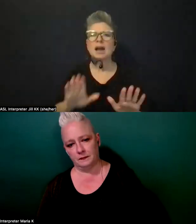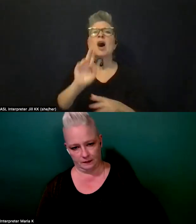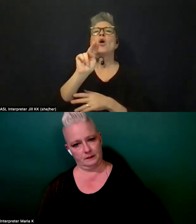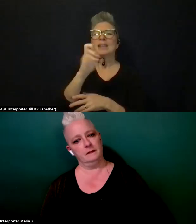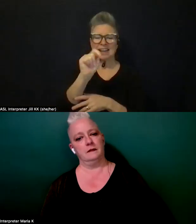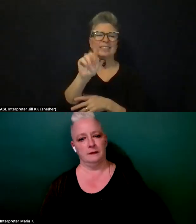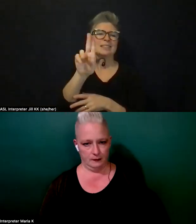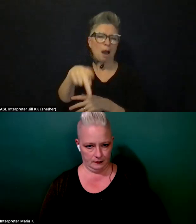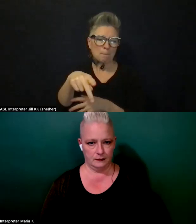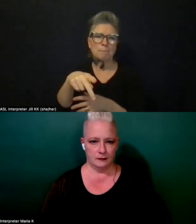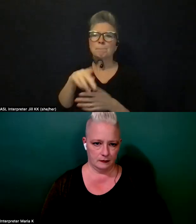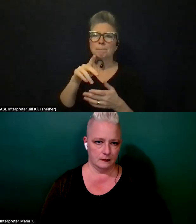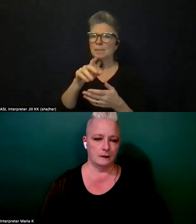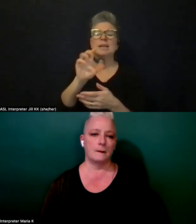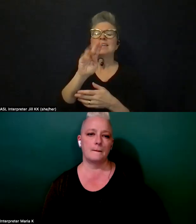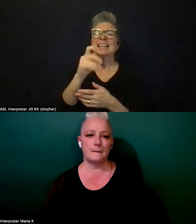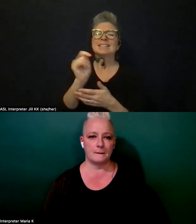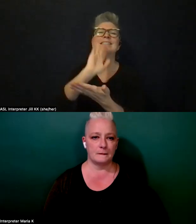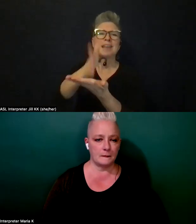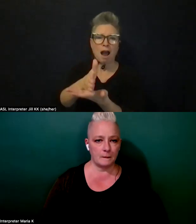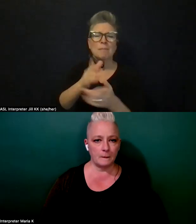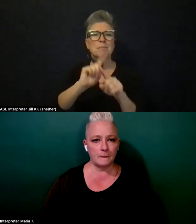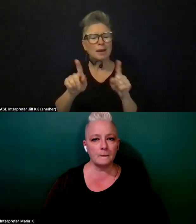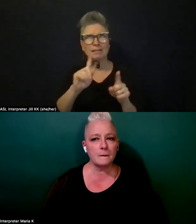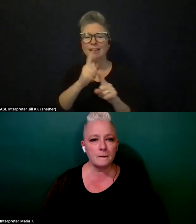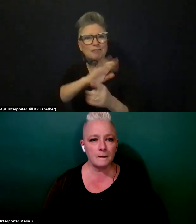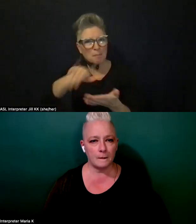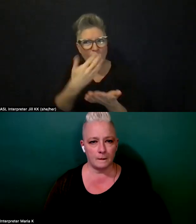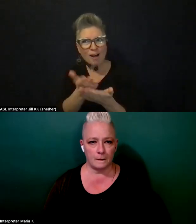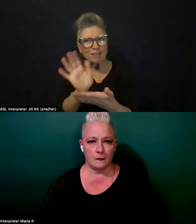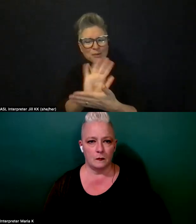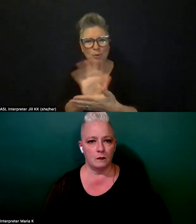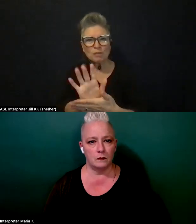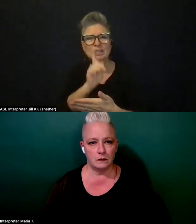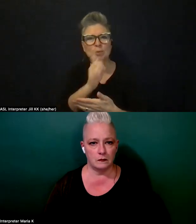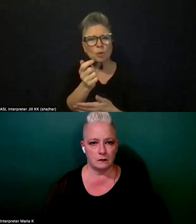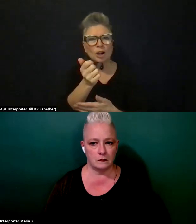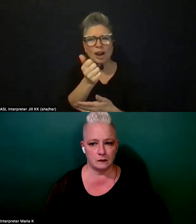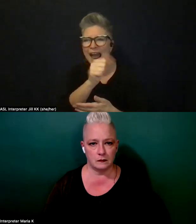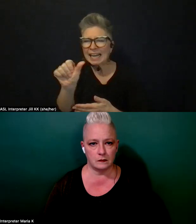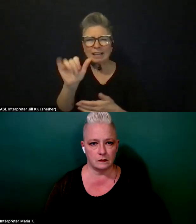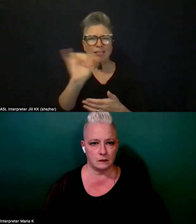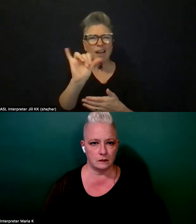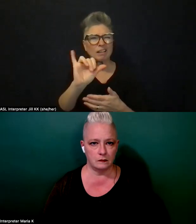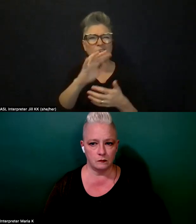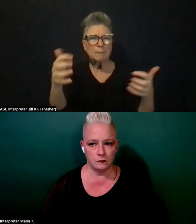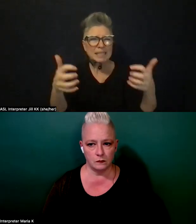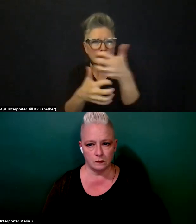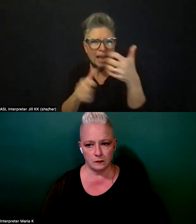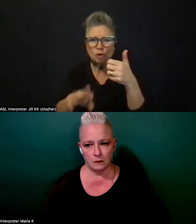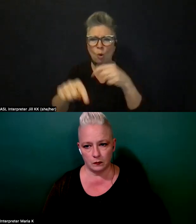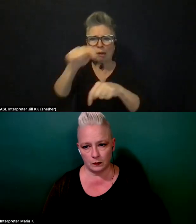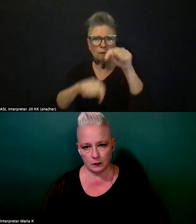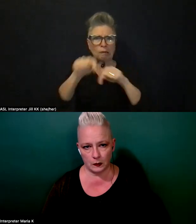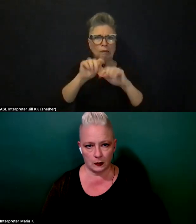The out of all the movies were any of the costumes kind of like mismatch or redo